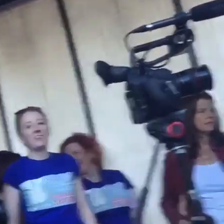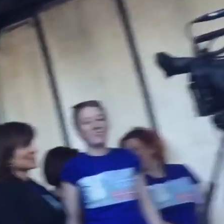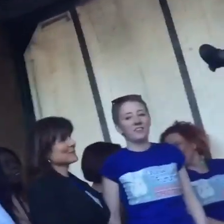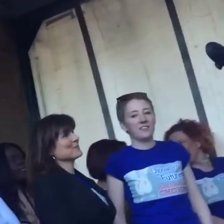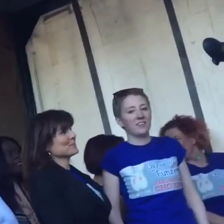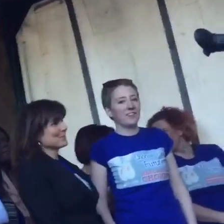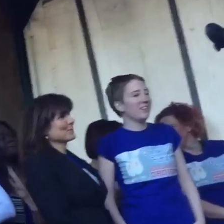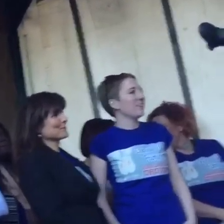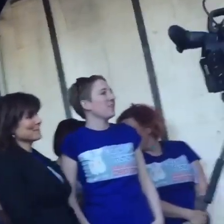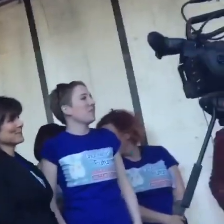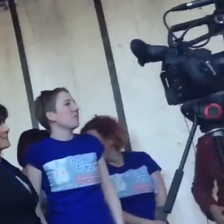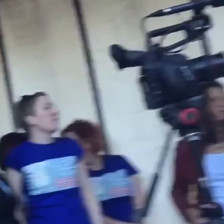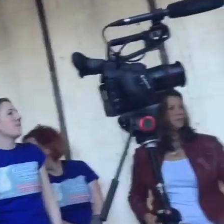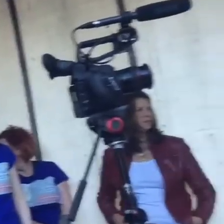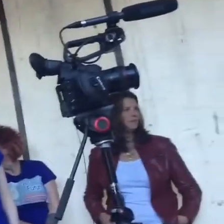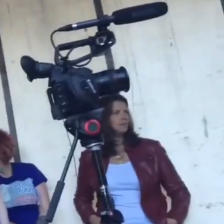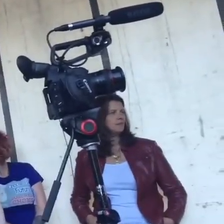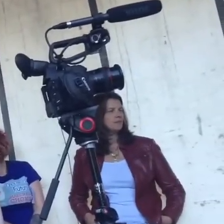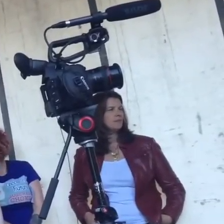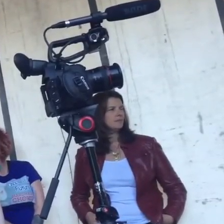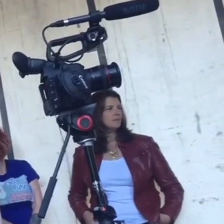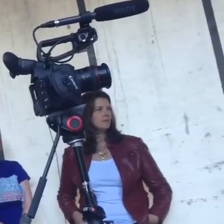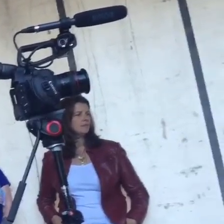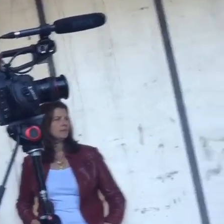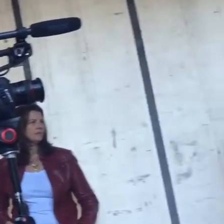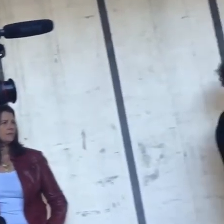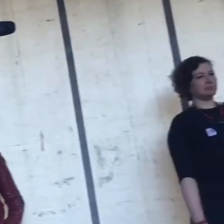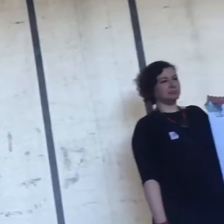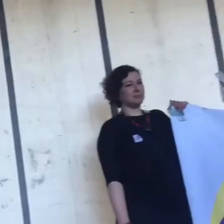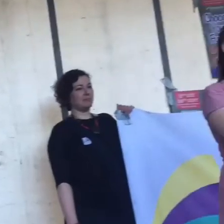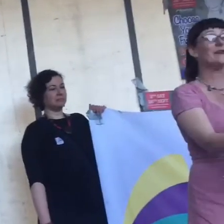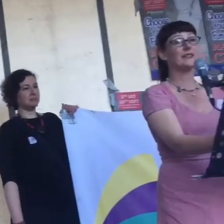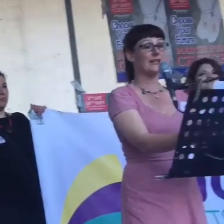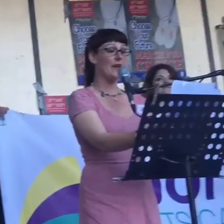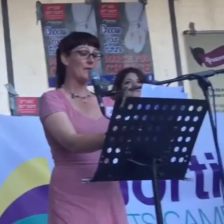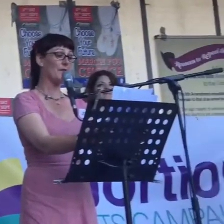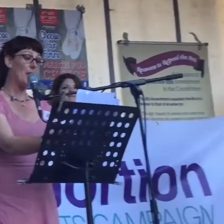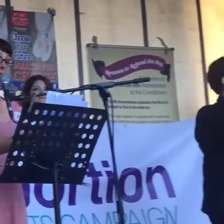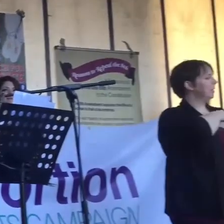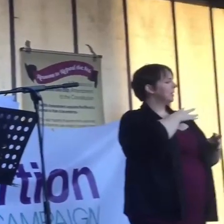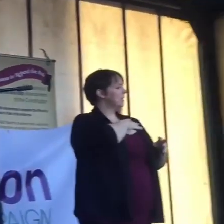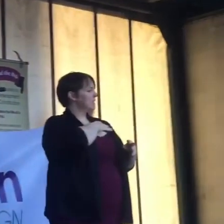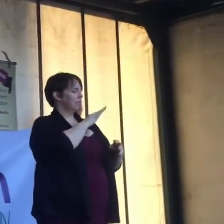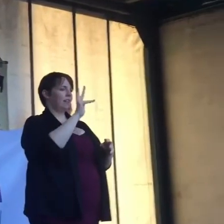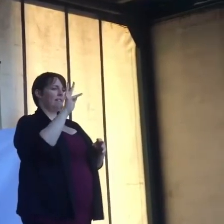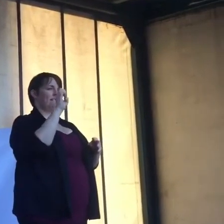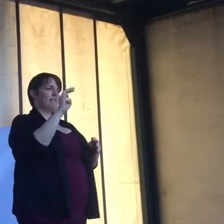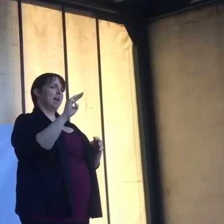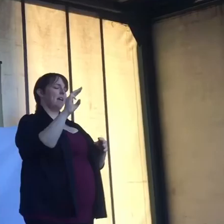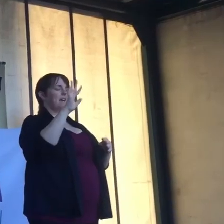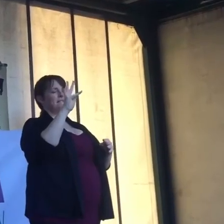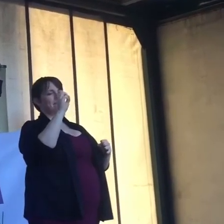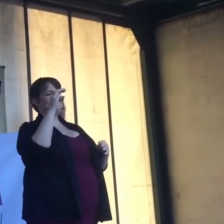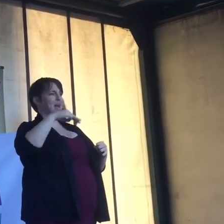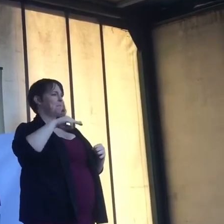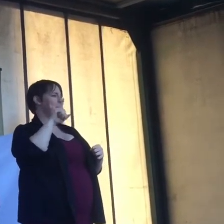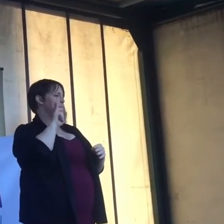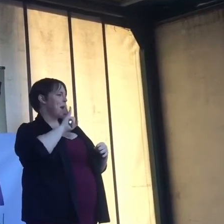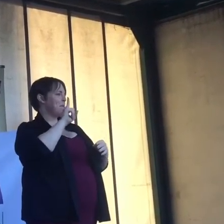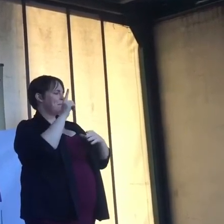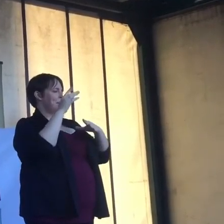and they support us. We also have the European Parliament Women's Committee, the FEM Committee.